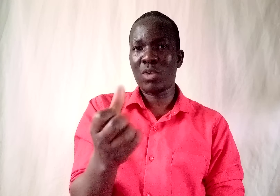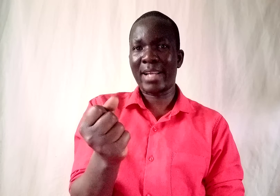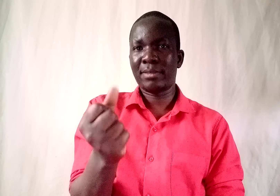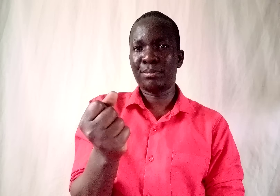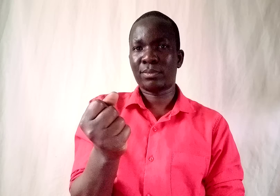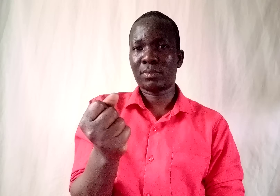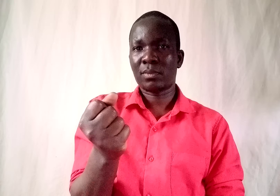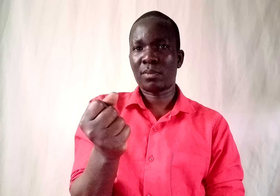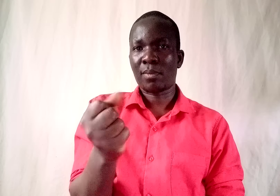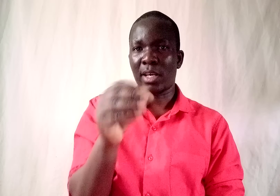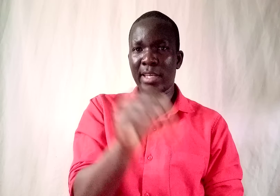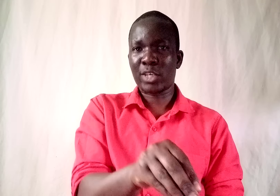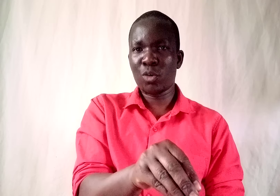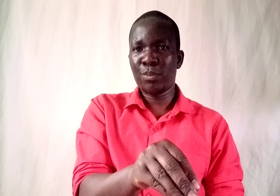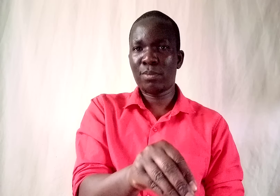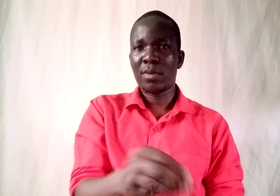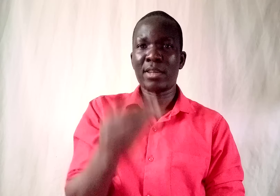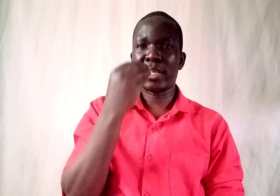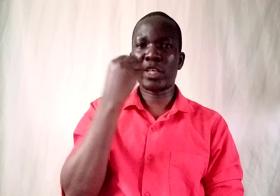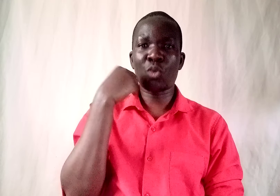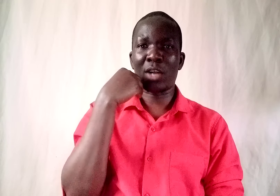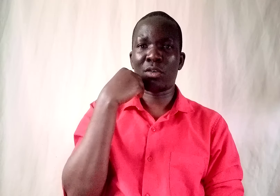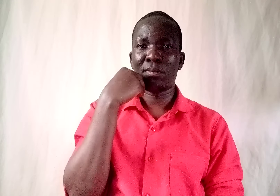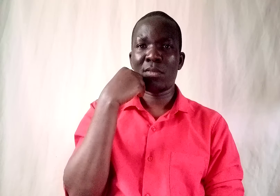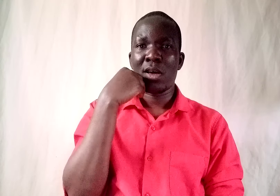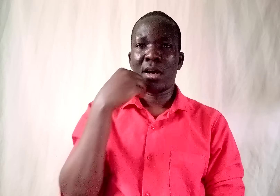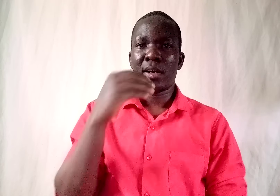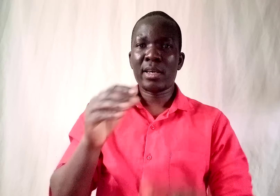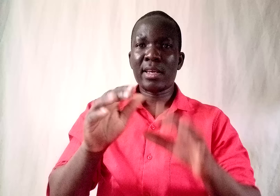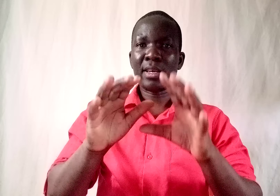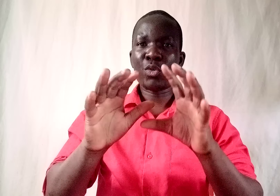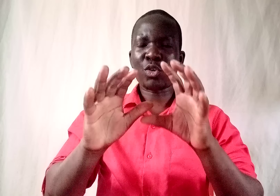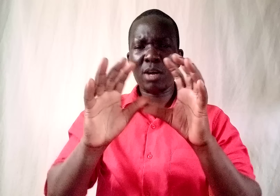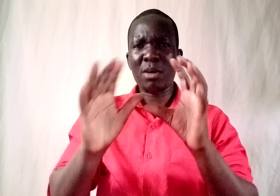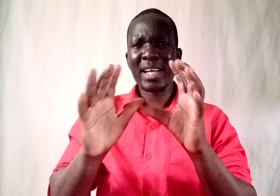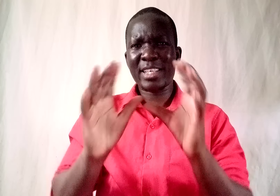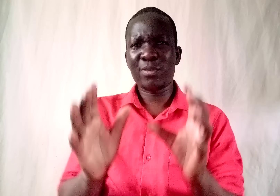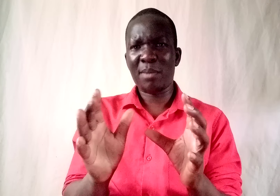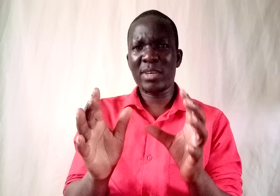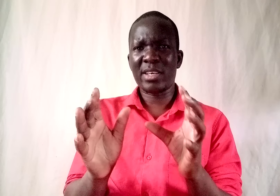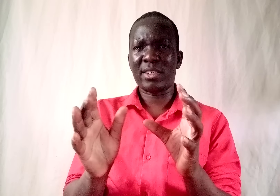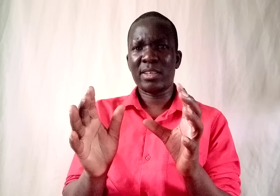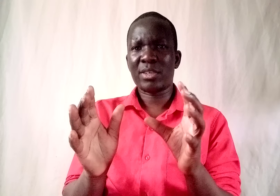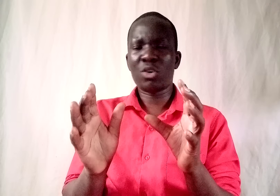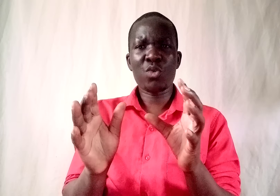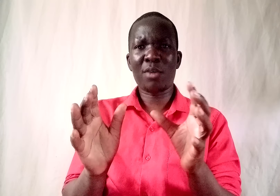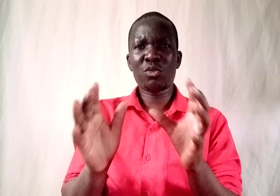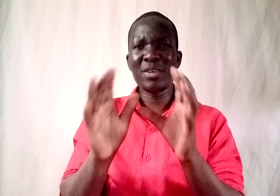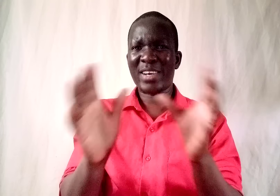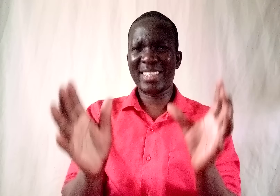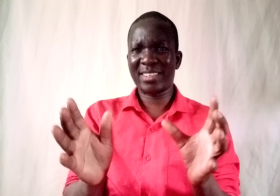ugali in the soup, then they swallow. You're talking about a rich family. No, you have to